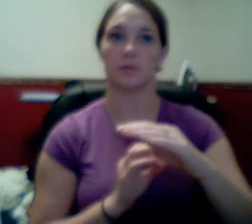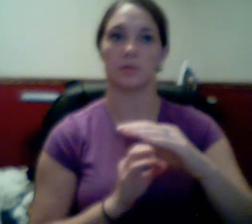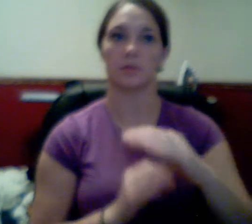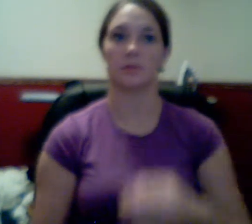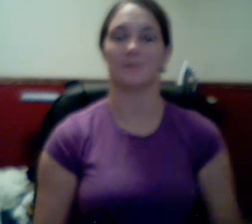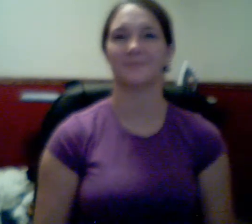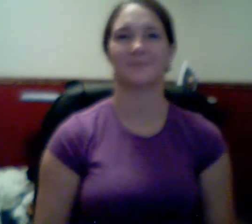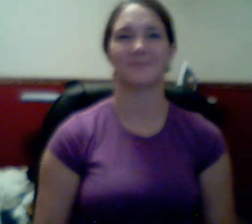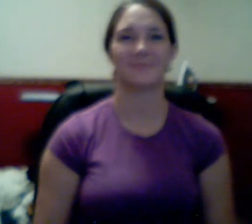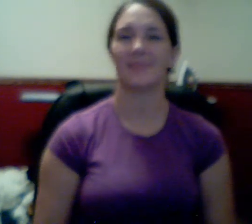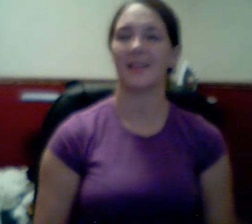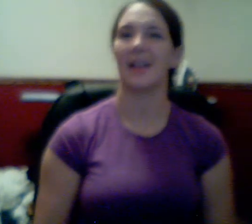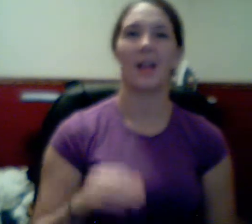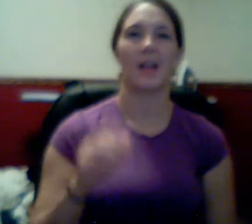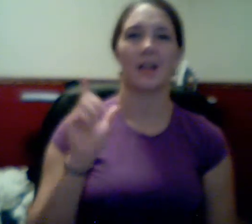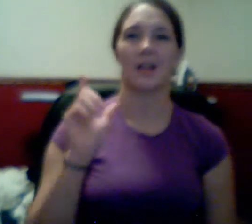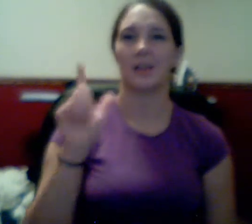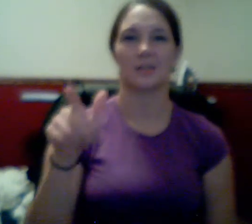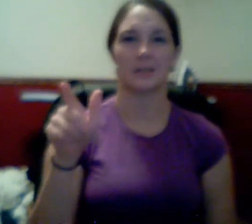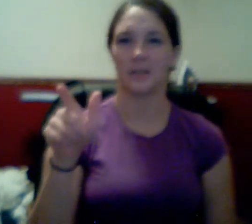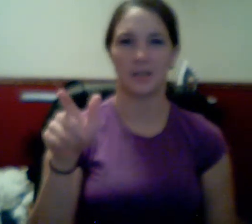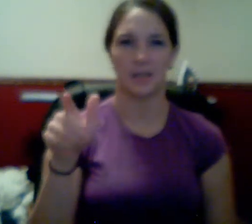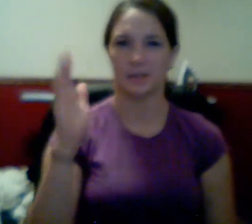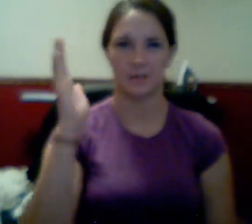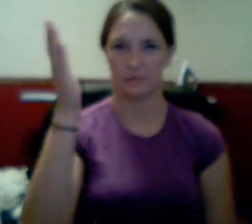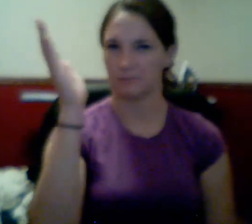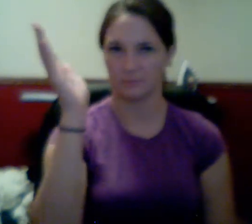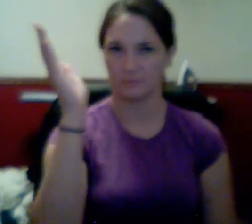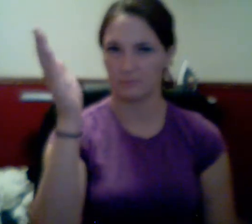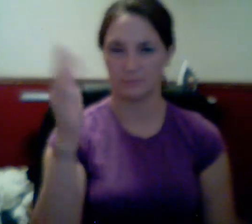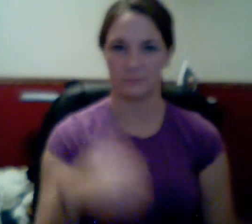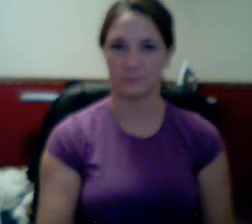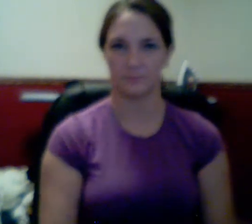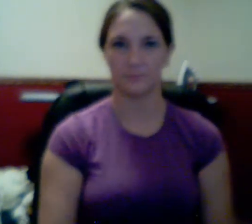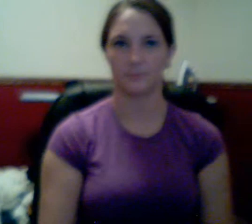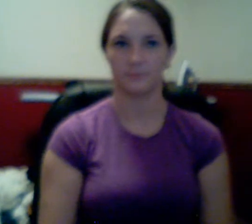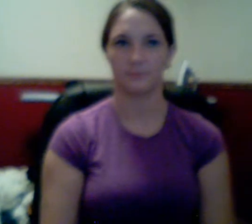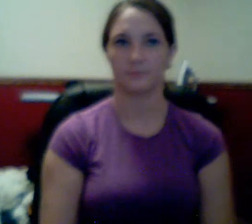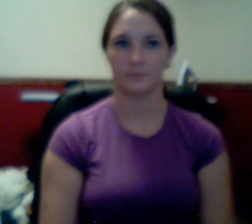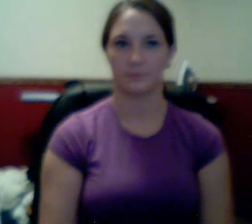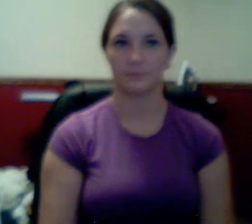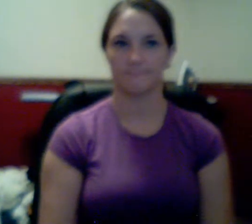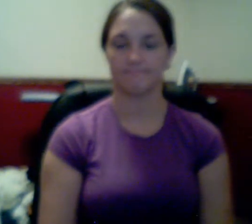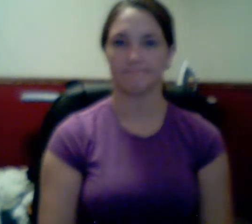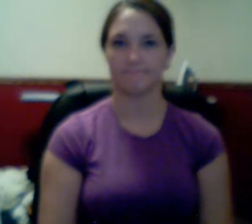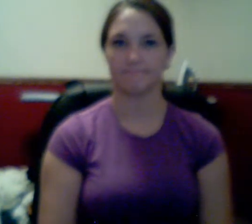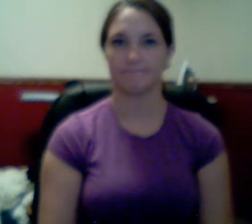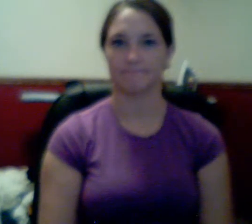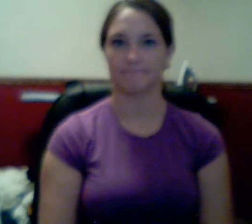titled Fractions. So we'll learn more about using the calc in that area at that point.